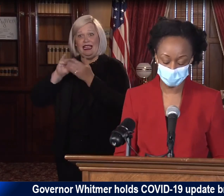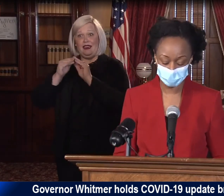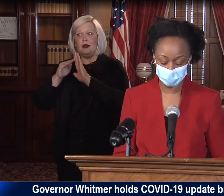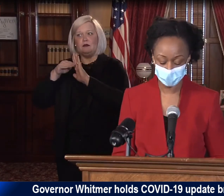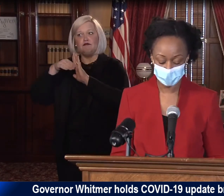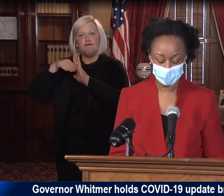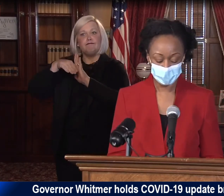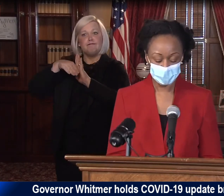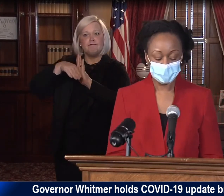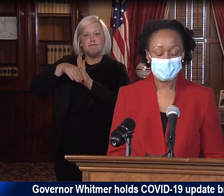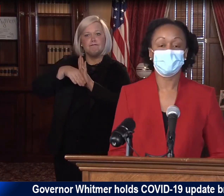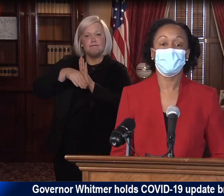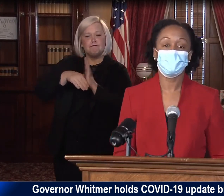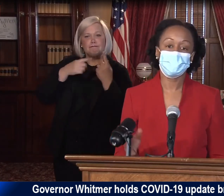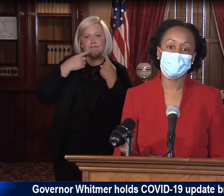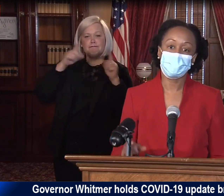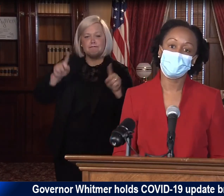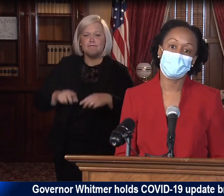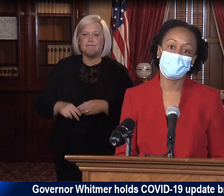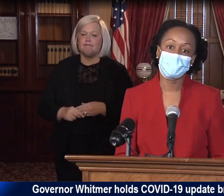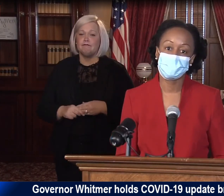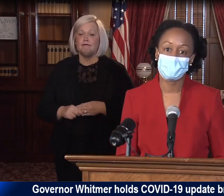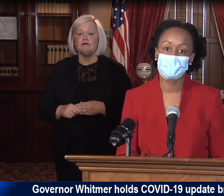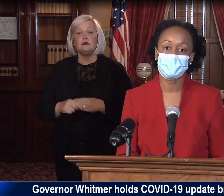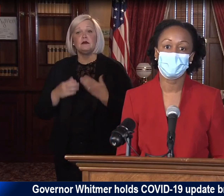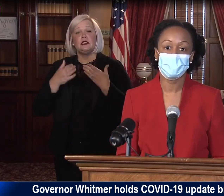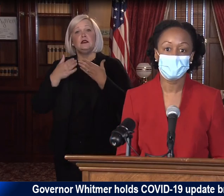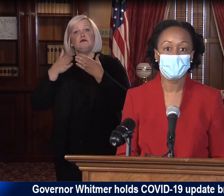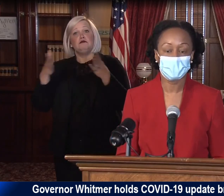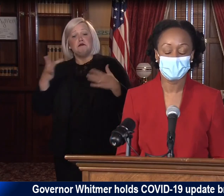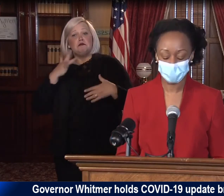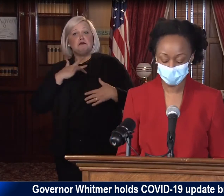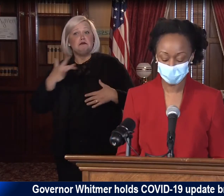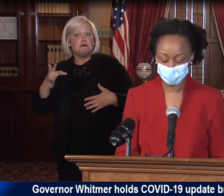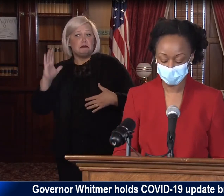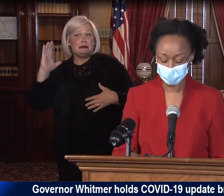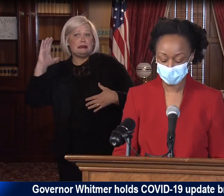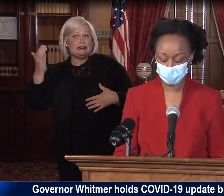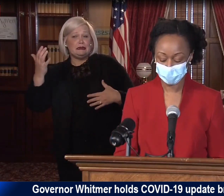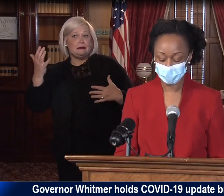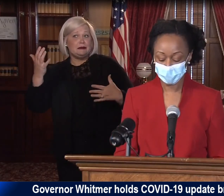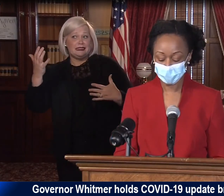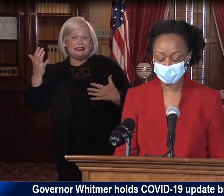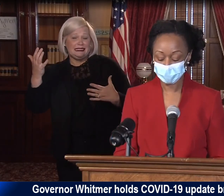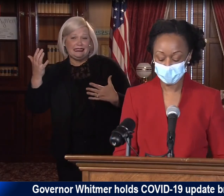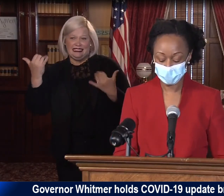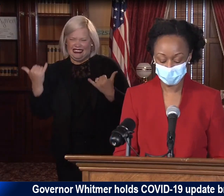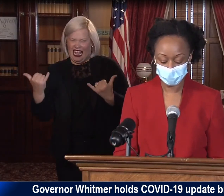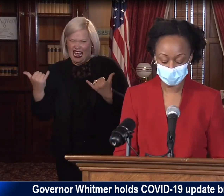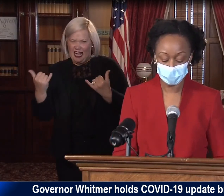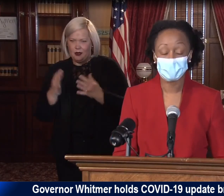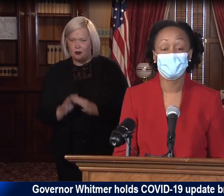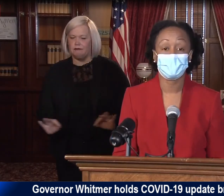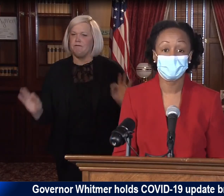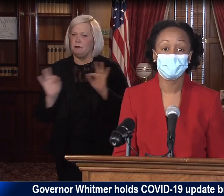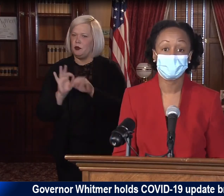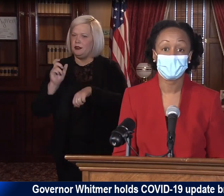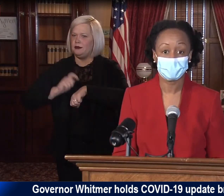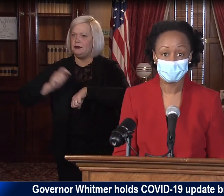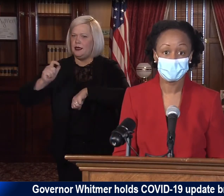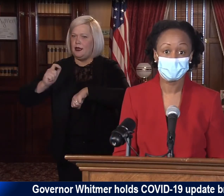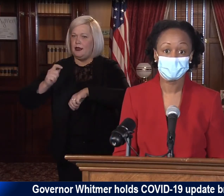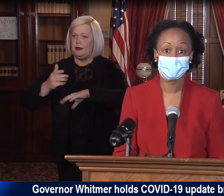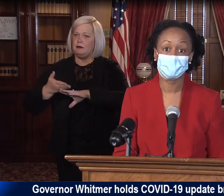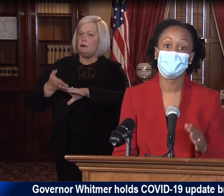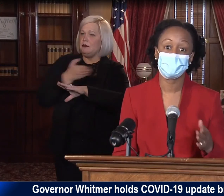trend downwards. So our metrics overall tell me that we are at a pivotal moment. The declines we were seeing prior to